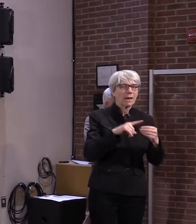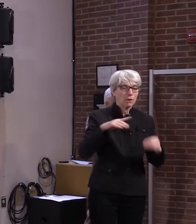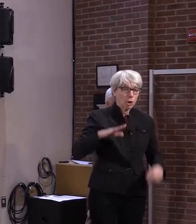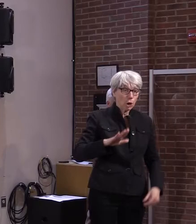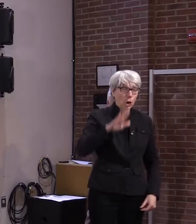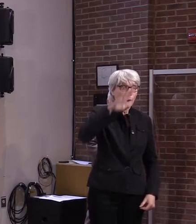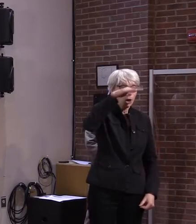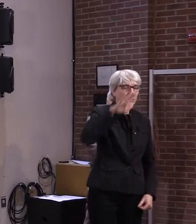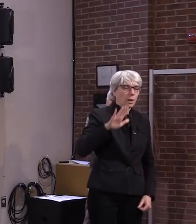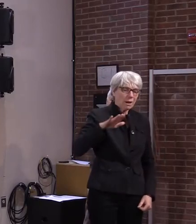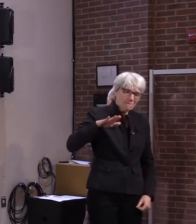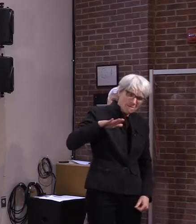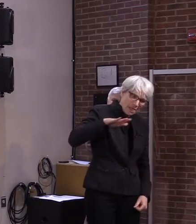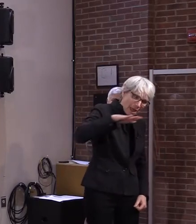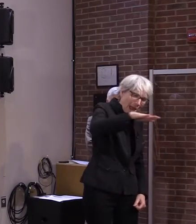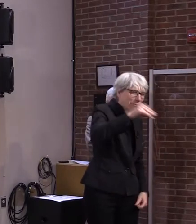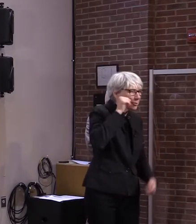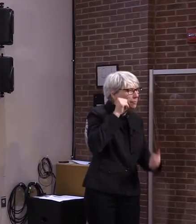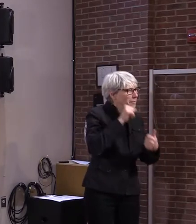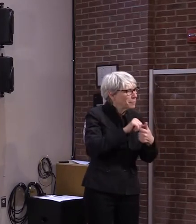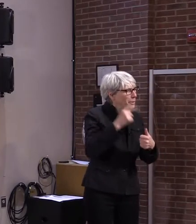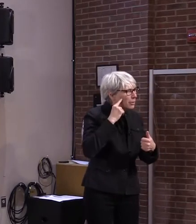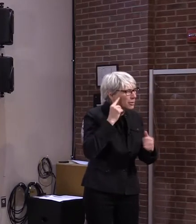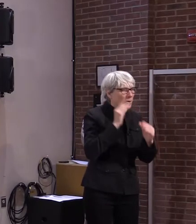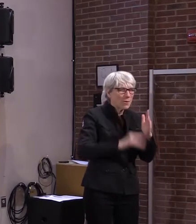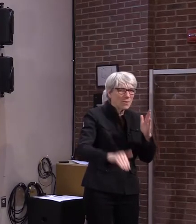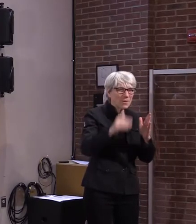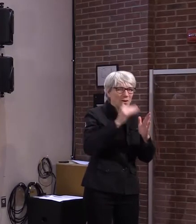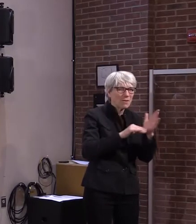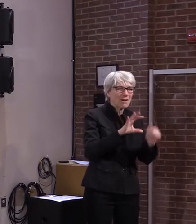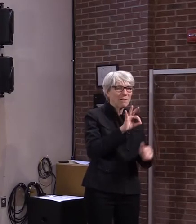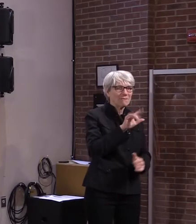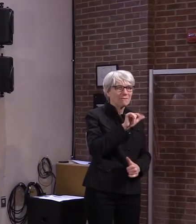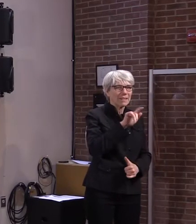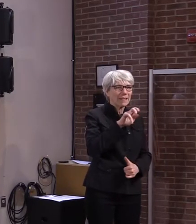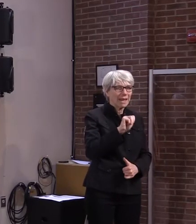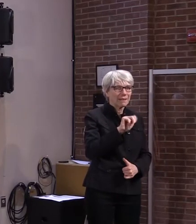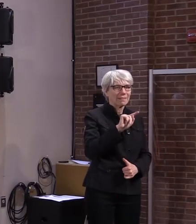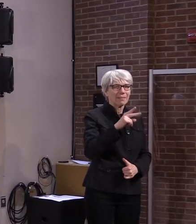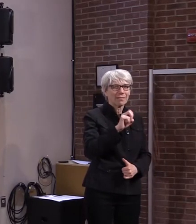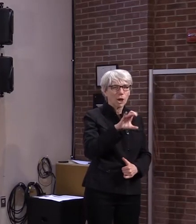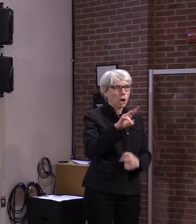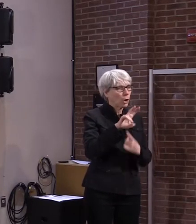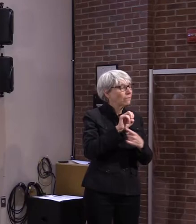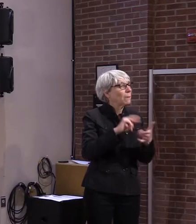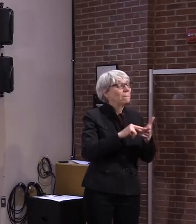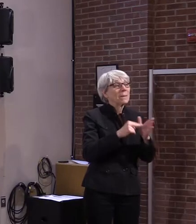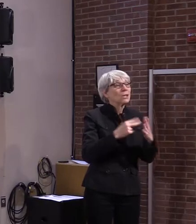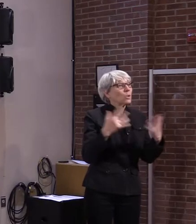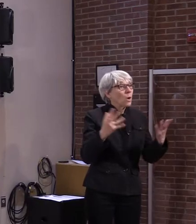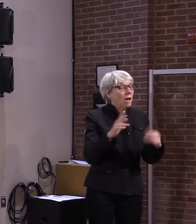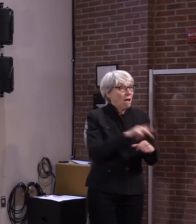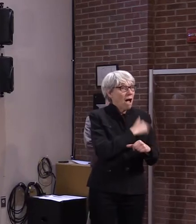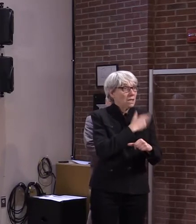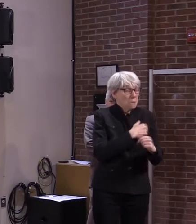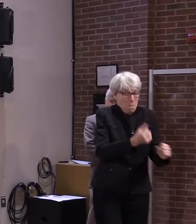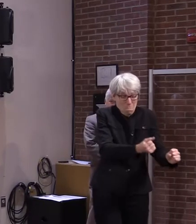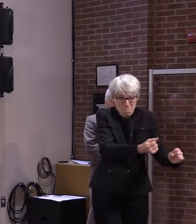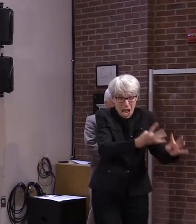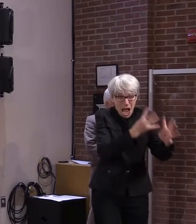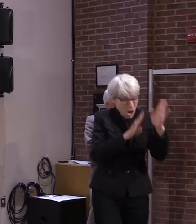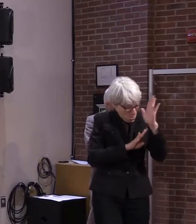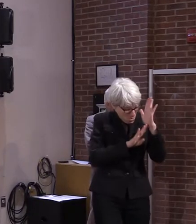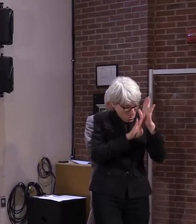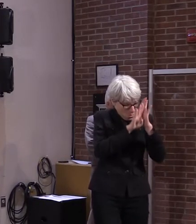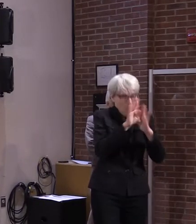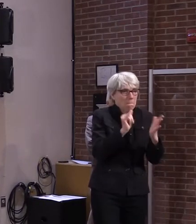19 months ago was a common phrase, and it's still true today. We want to make sure that we can protect the system that we